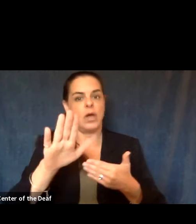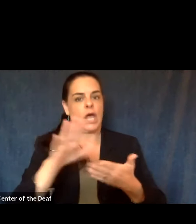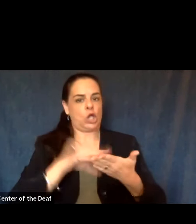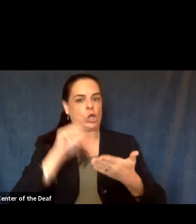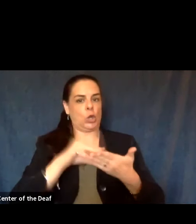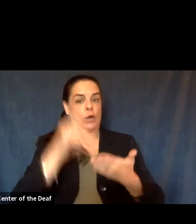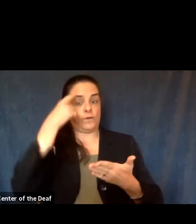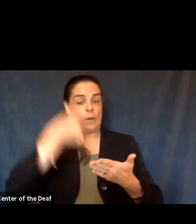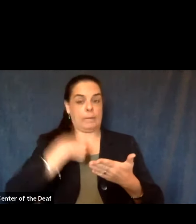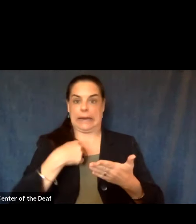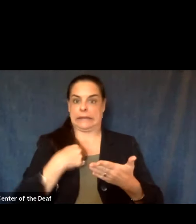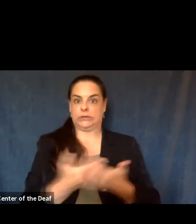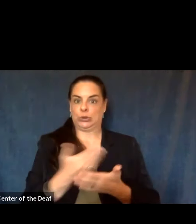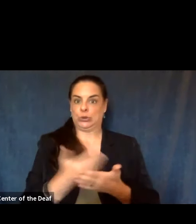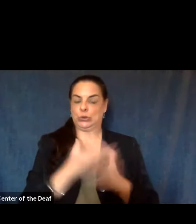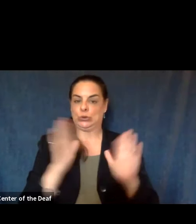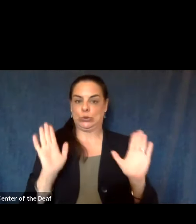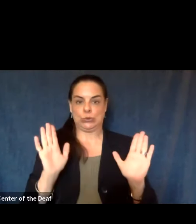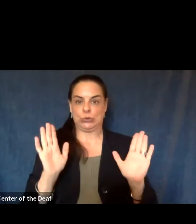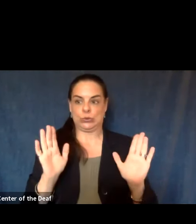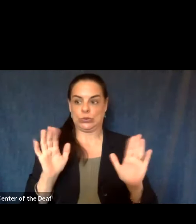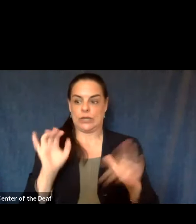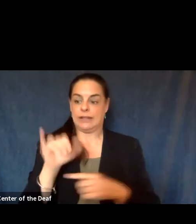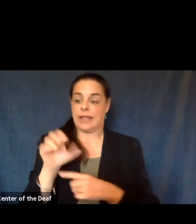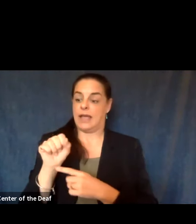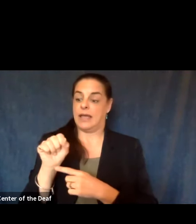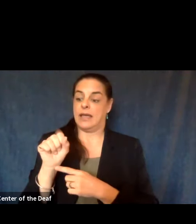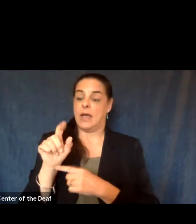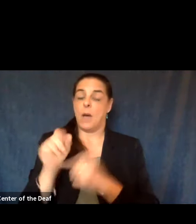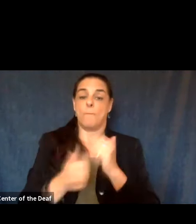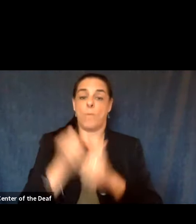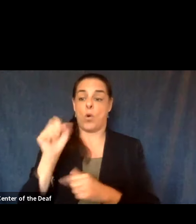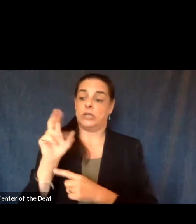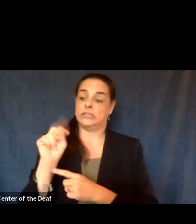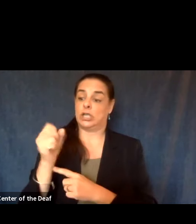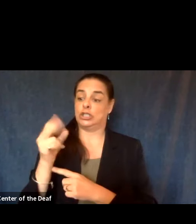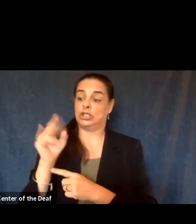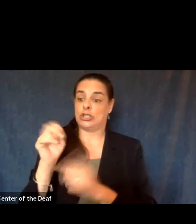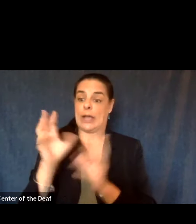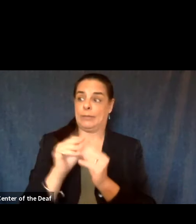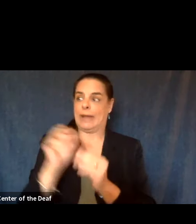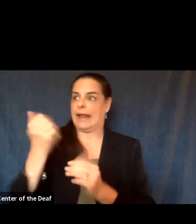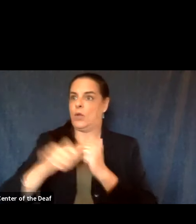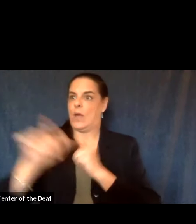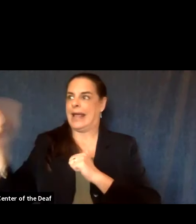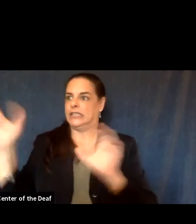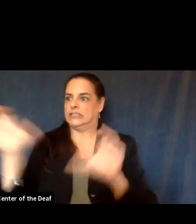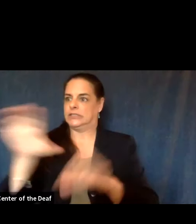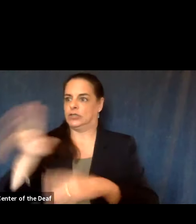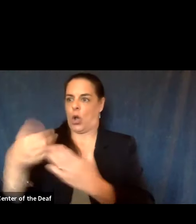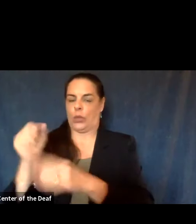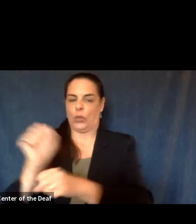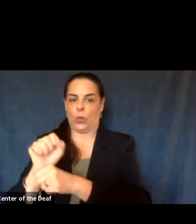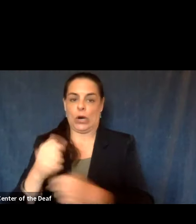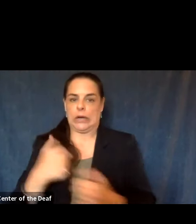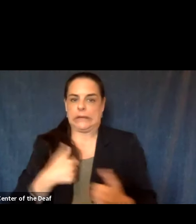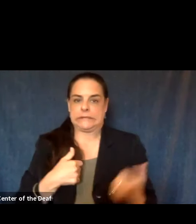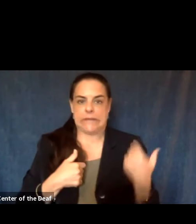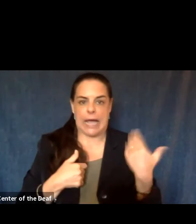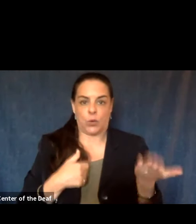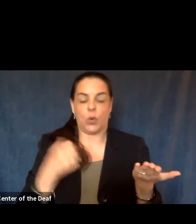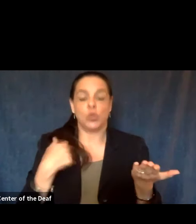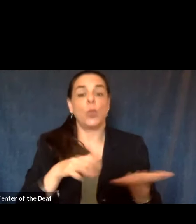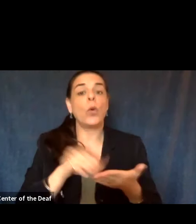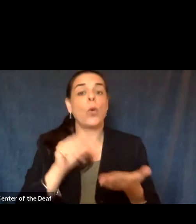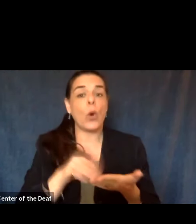as most of the sunshine meetings I attend, somebody else does all the work to make sure it's done properly. So we're learning how to do that